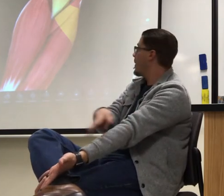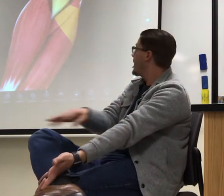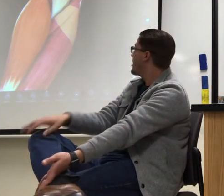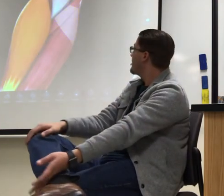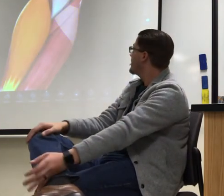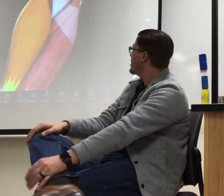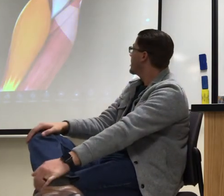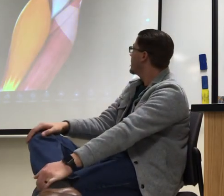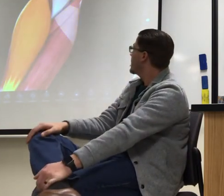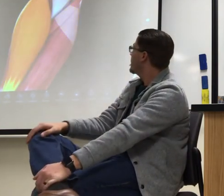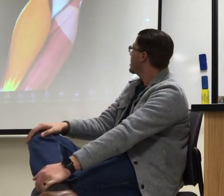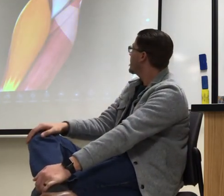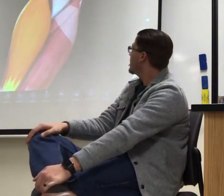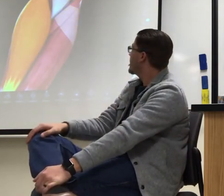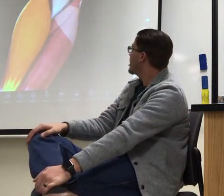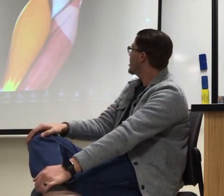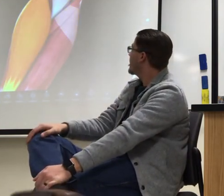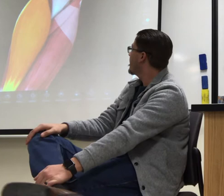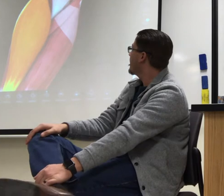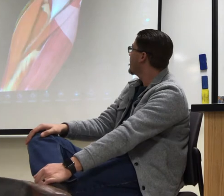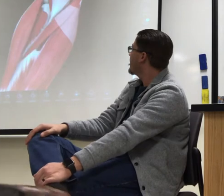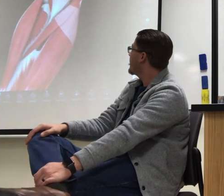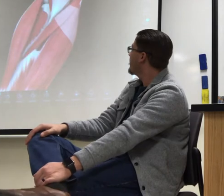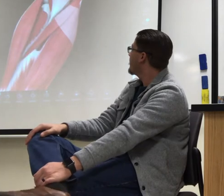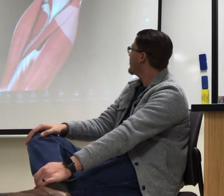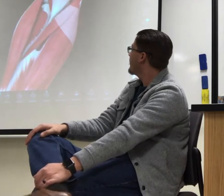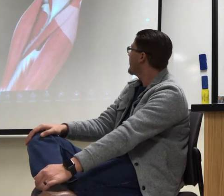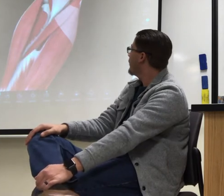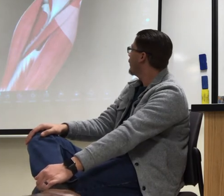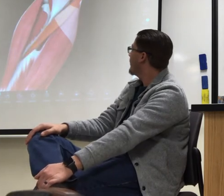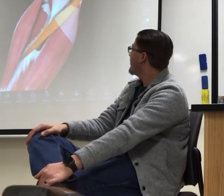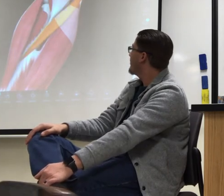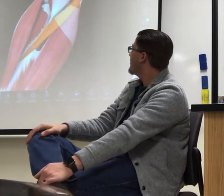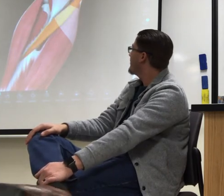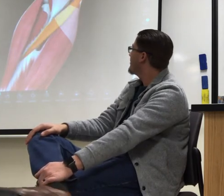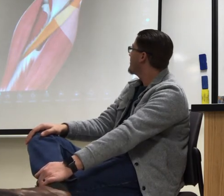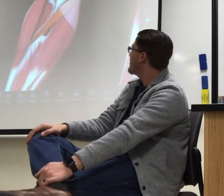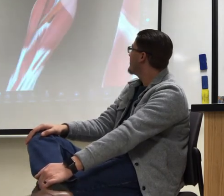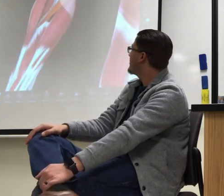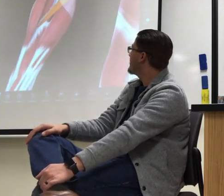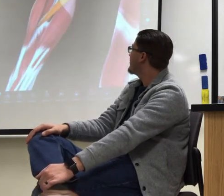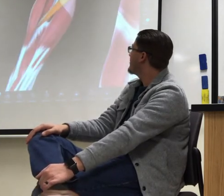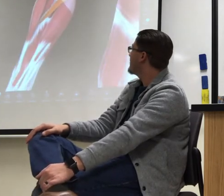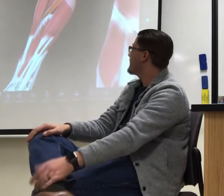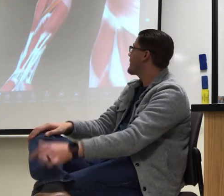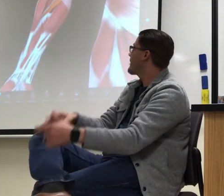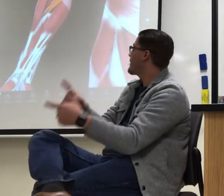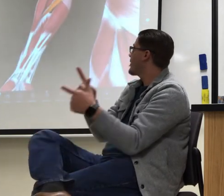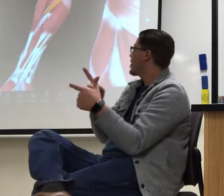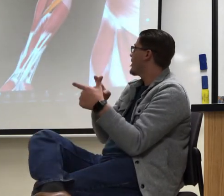I'm gonna hide the brachioradialis. Hide you, okay, here we go. First muscle